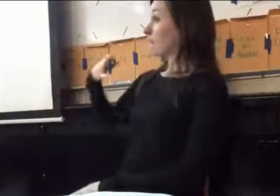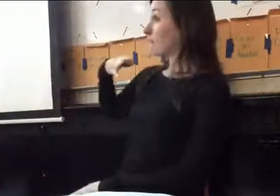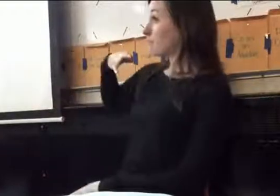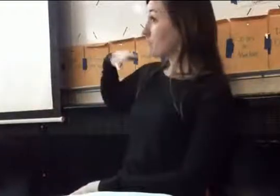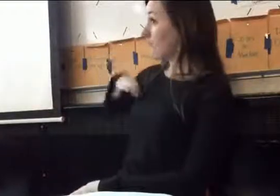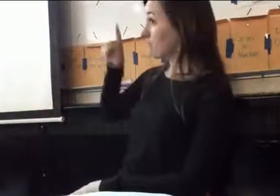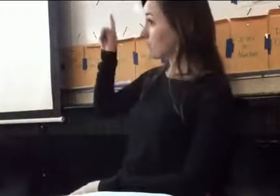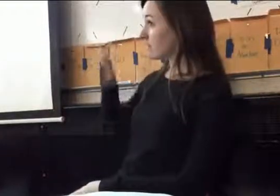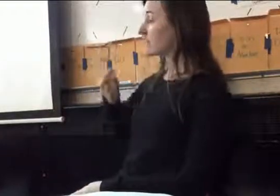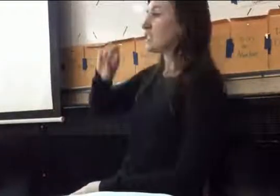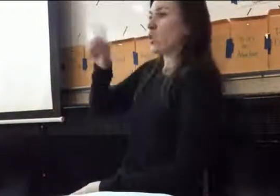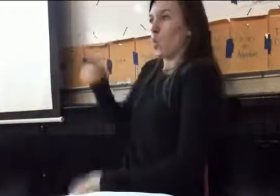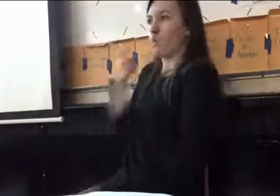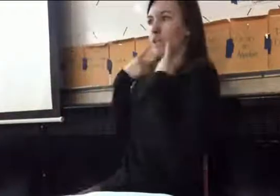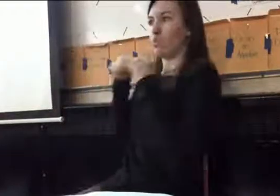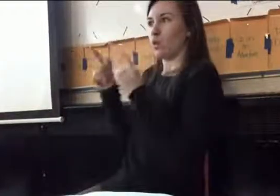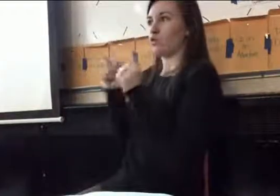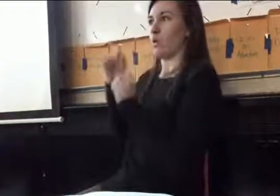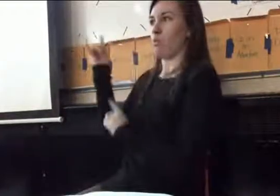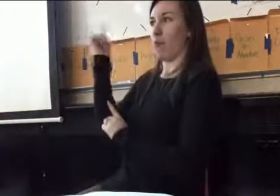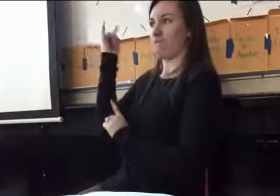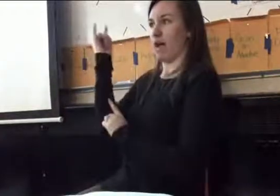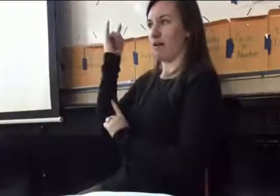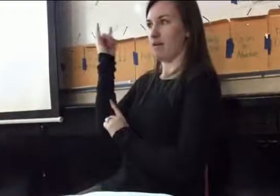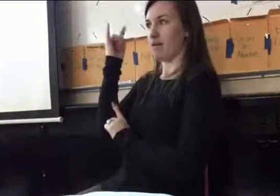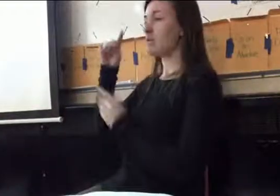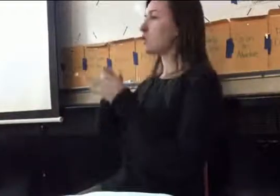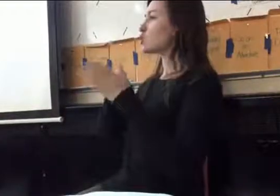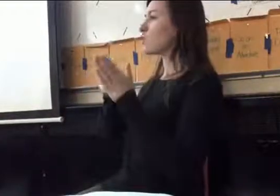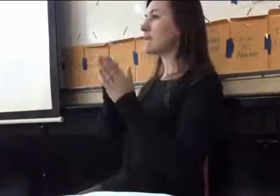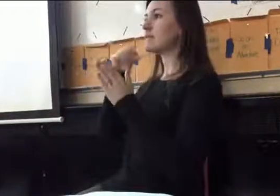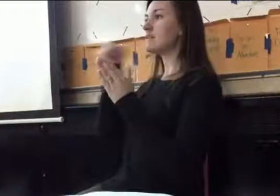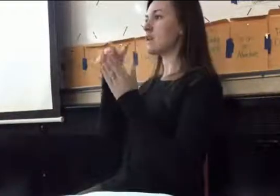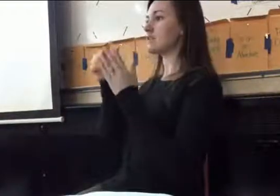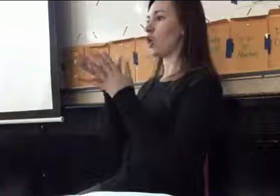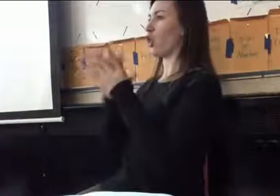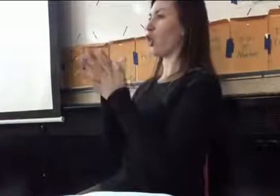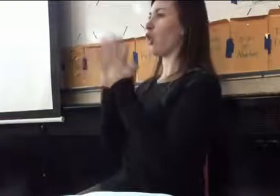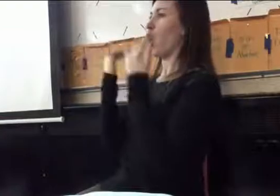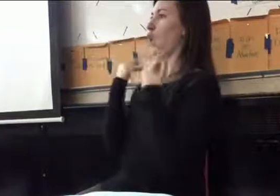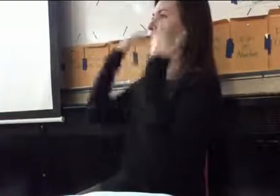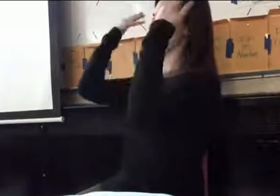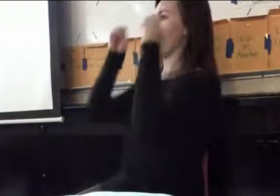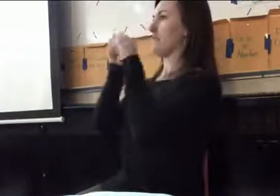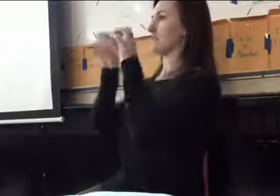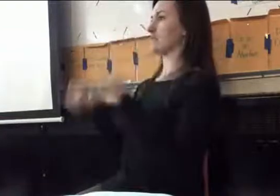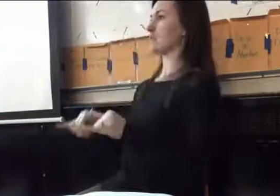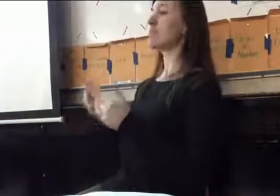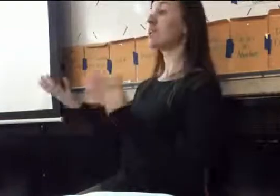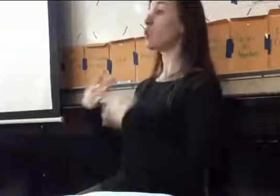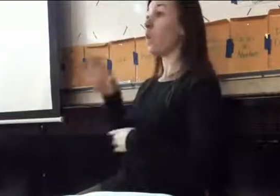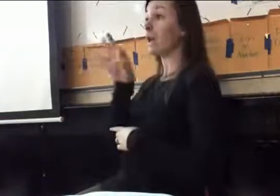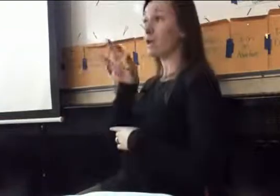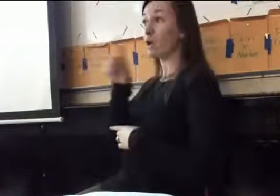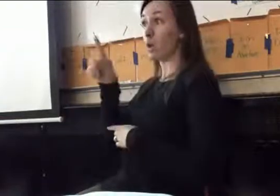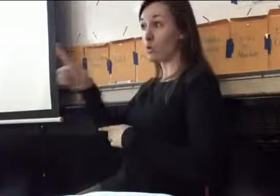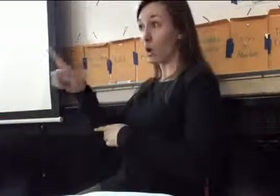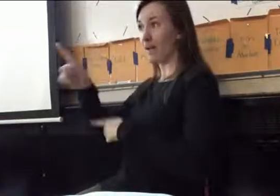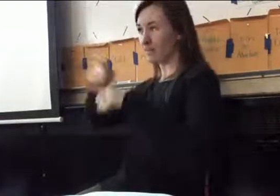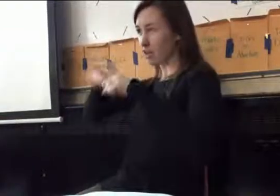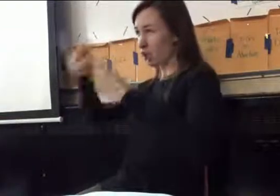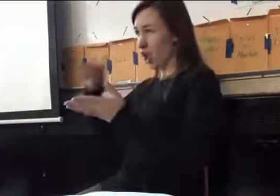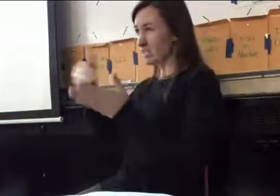it does work only on Wi-Fi, which means that it doesn't bog the lines down. That's the whole point of this. They don't want 911 call centers to